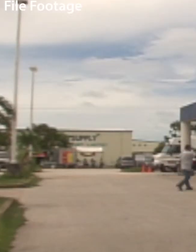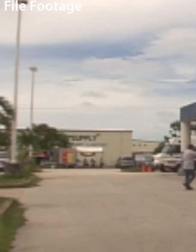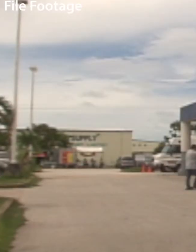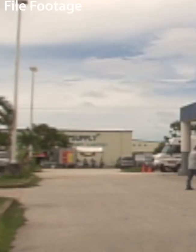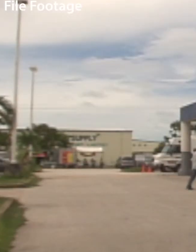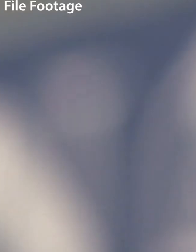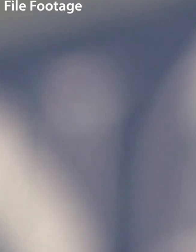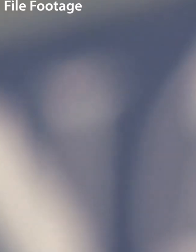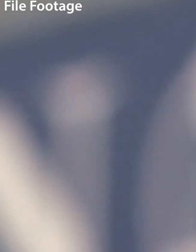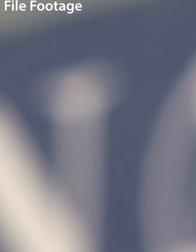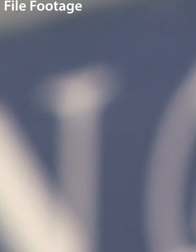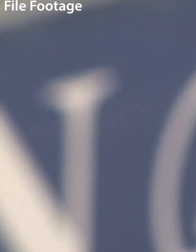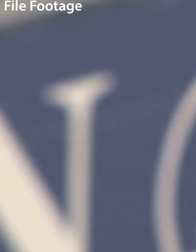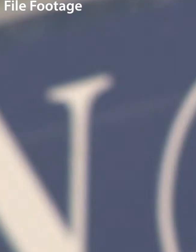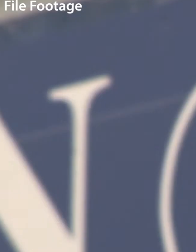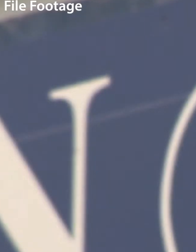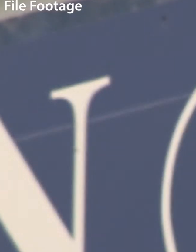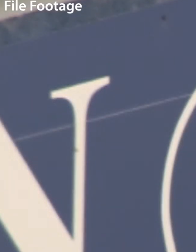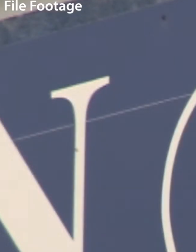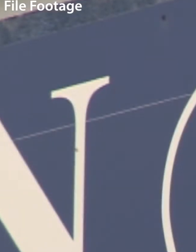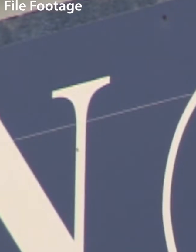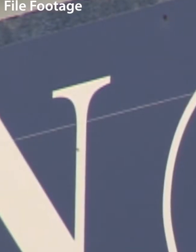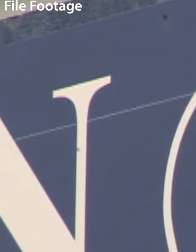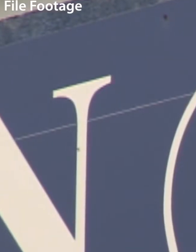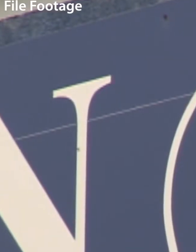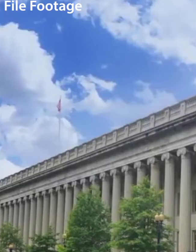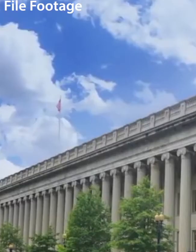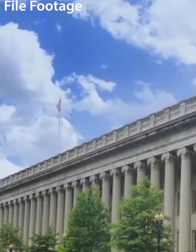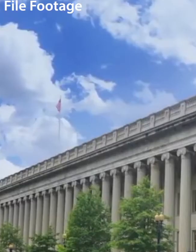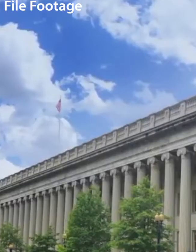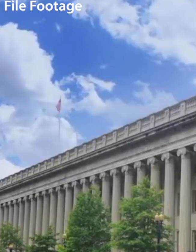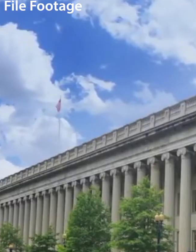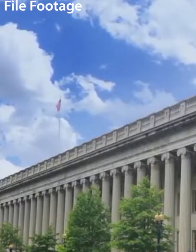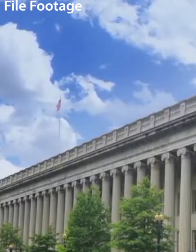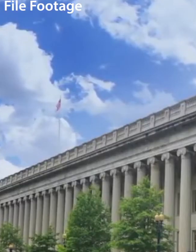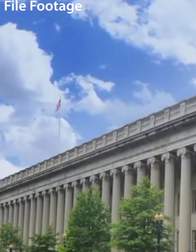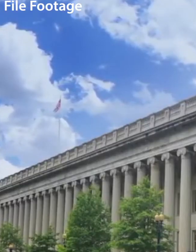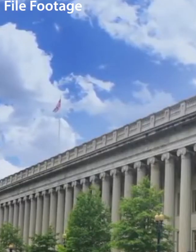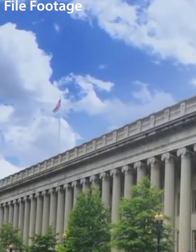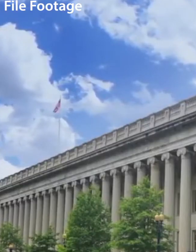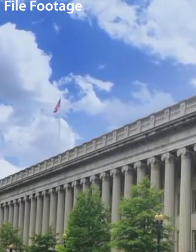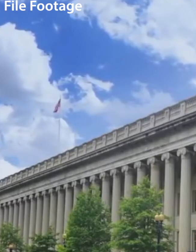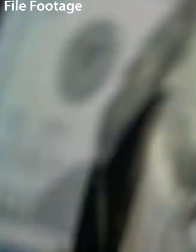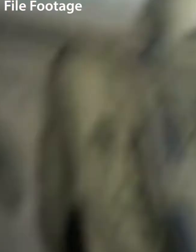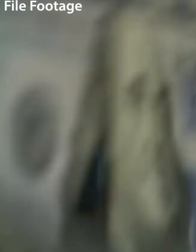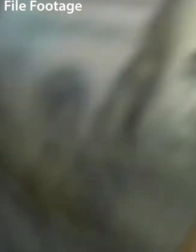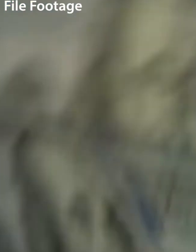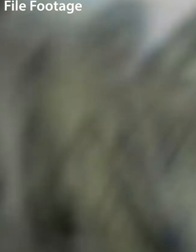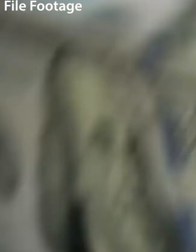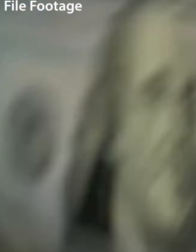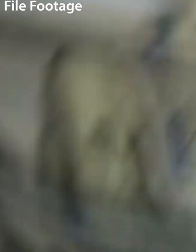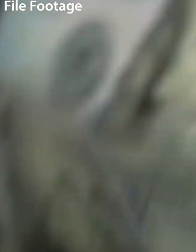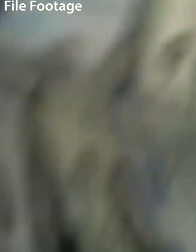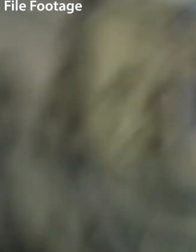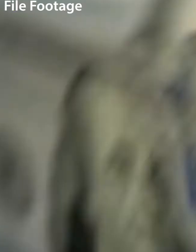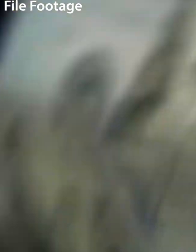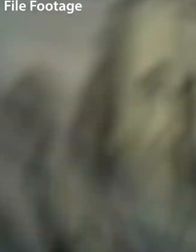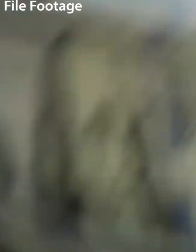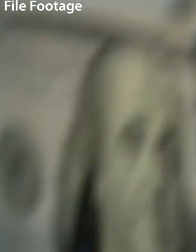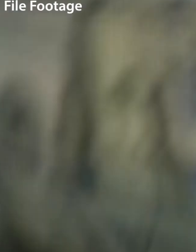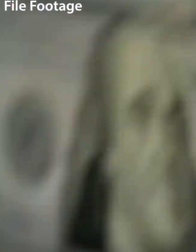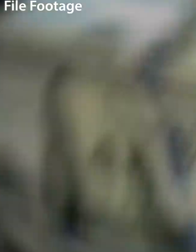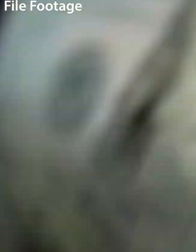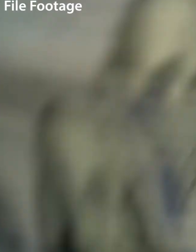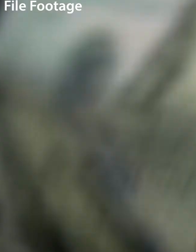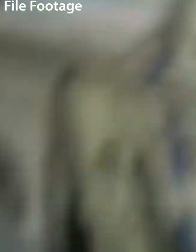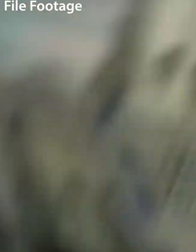are increasingly clamoring for relief. $111 million in discretionary funding is pending,